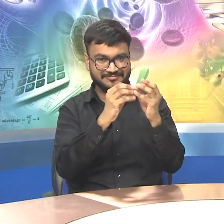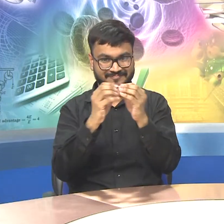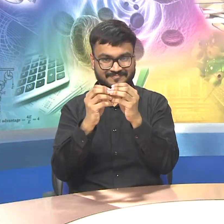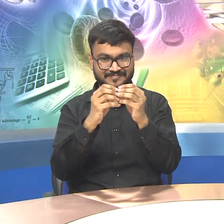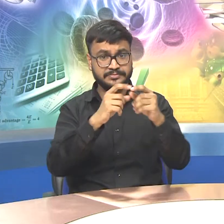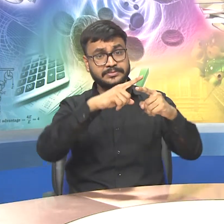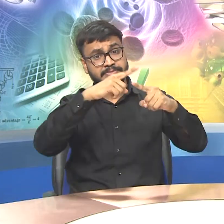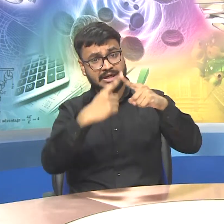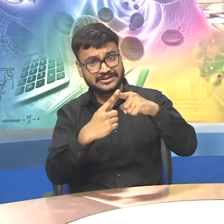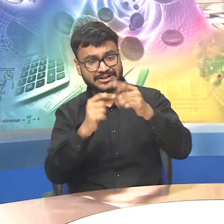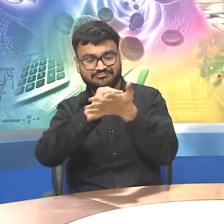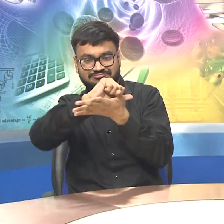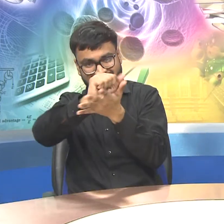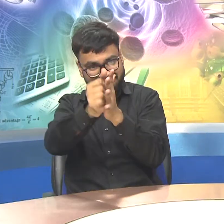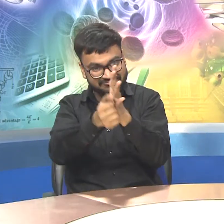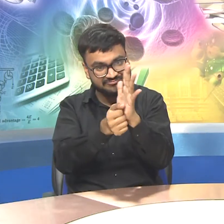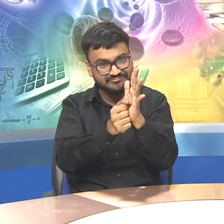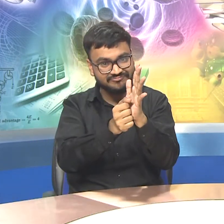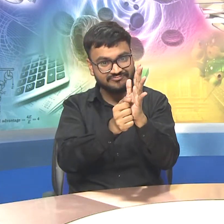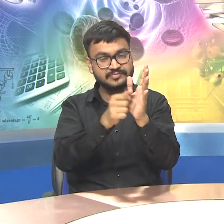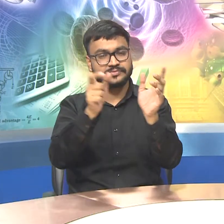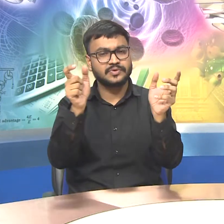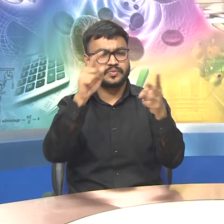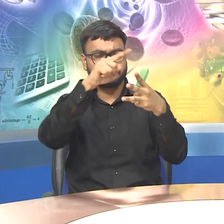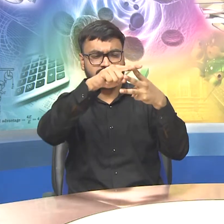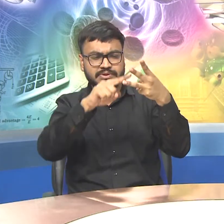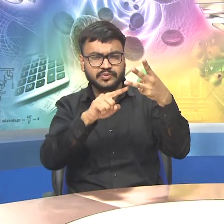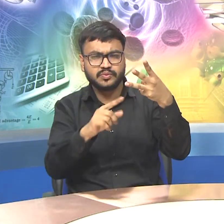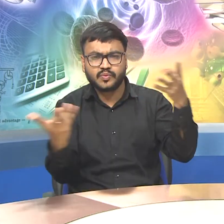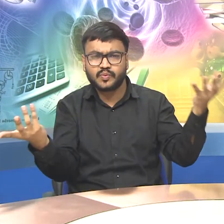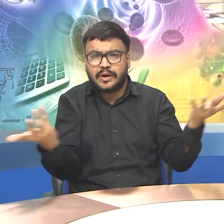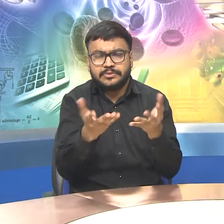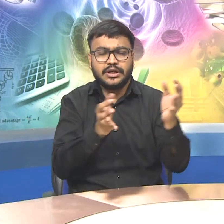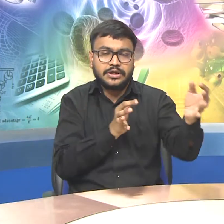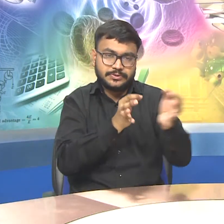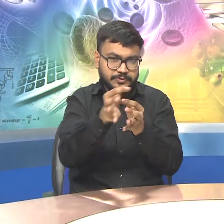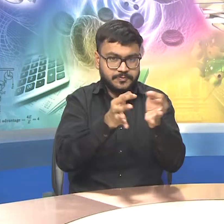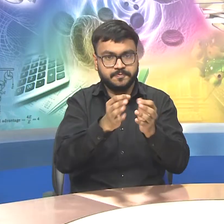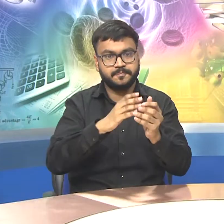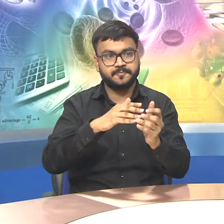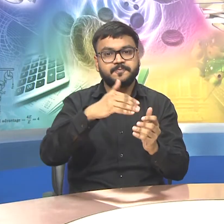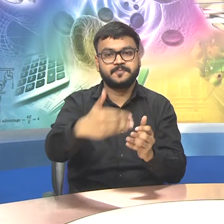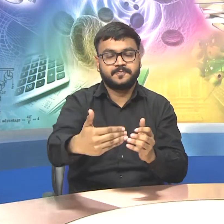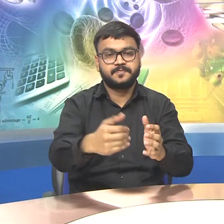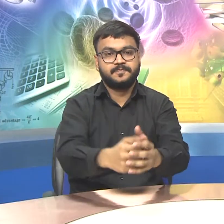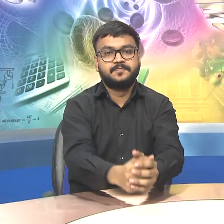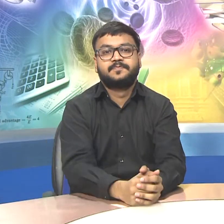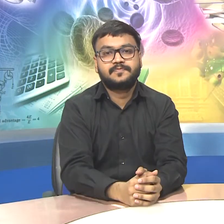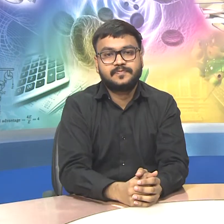finger spelled letter as the hand shape. We will learn about these.